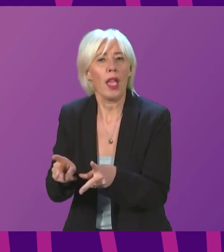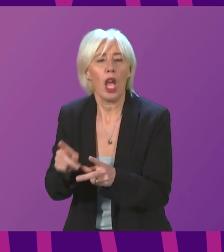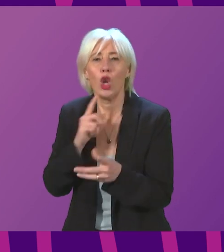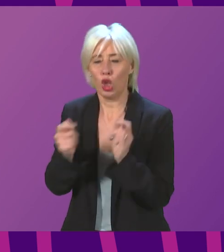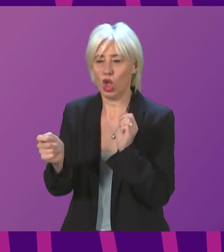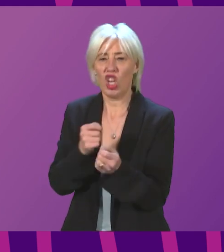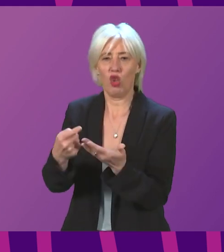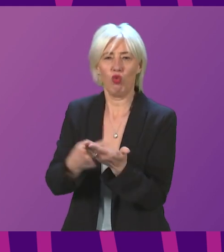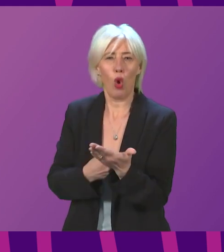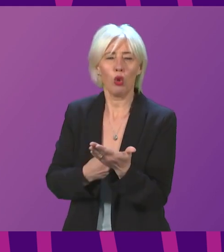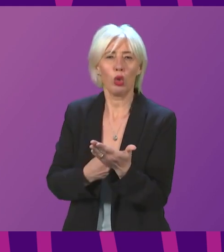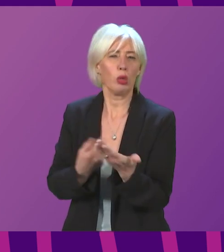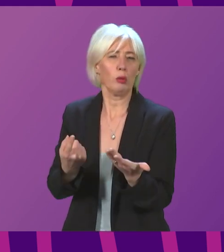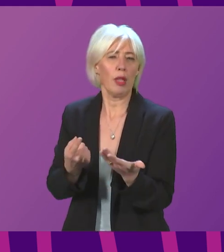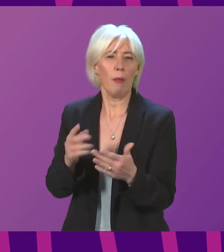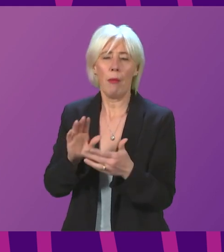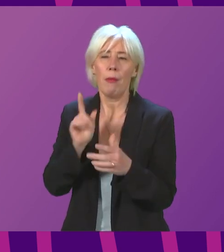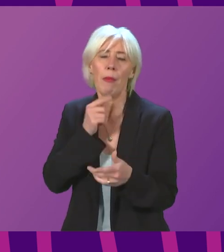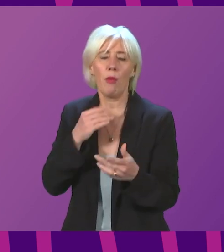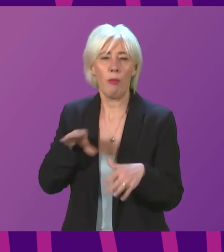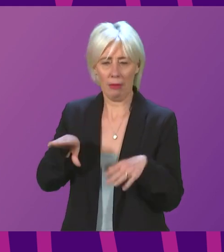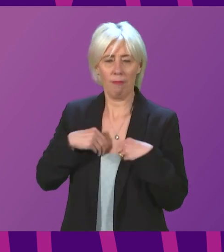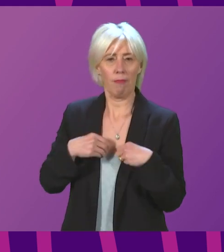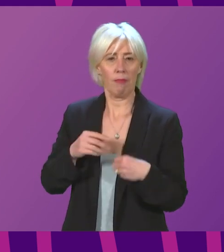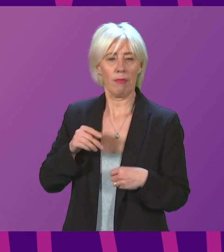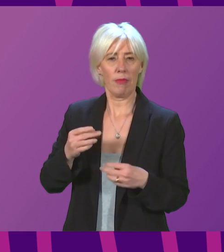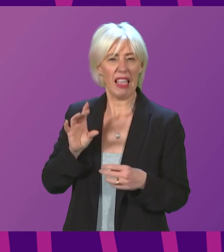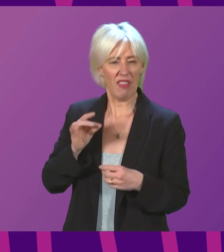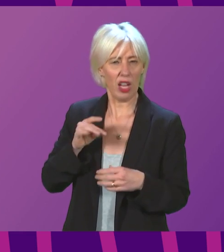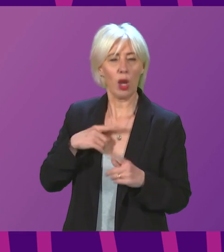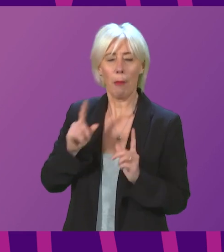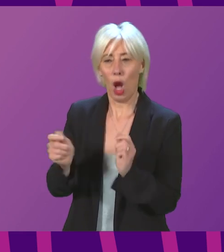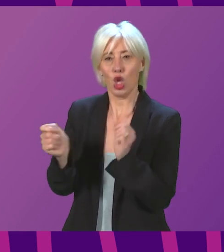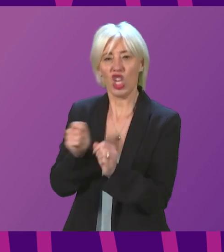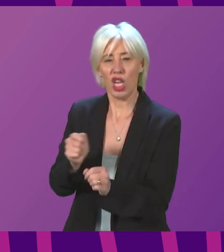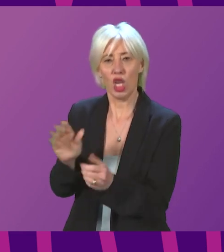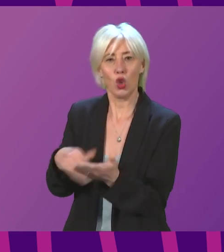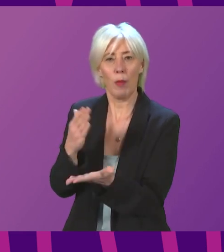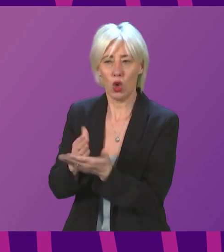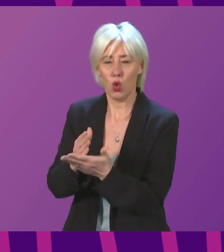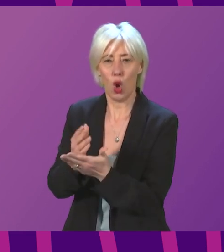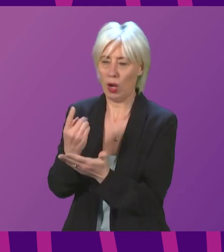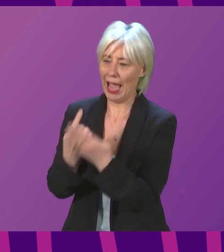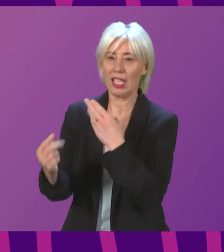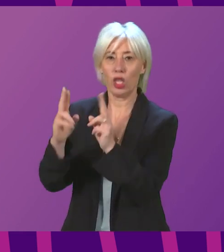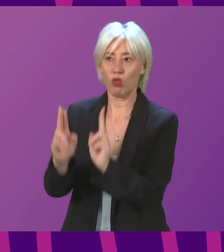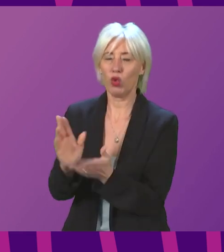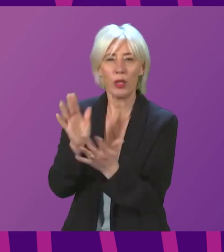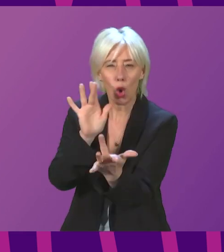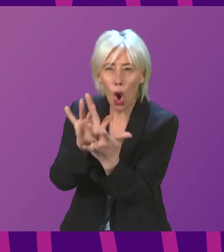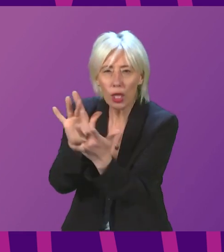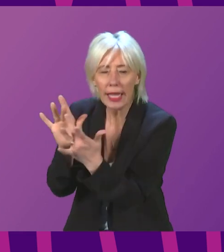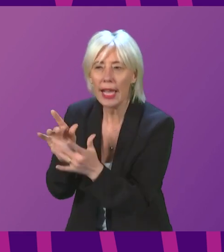isolation rules for index cases, those who are infectious, but also making changes to the isolation rules for contacts,